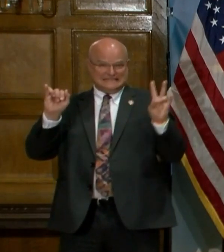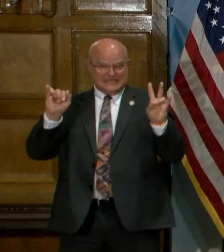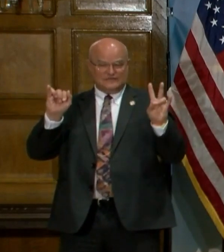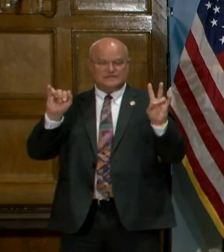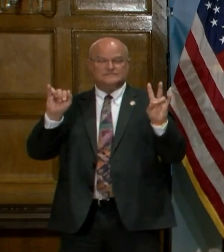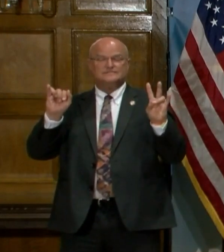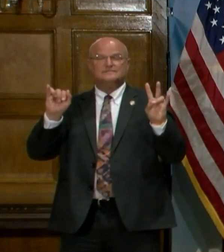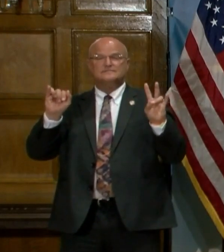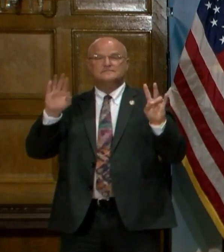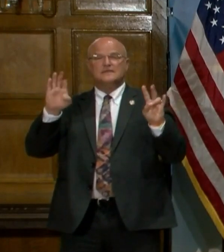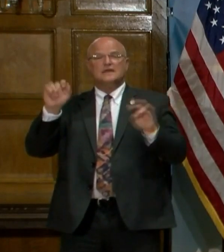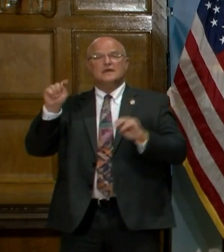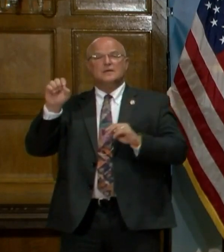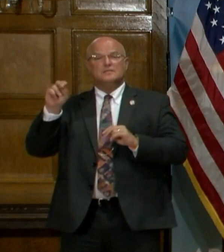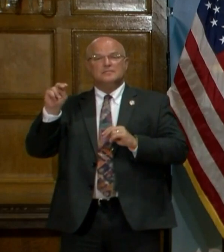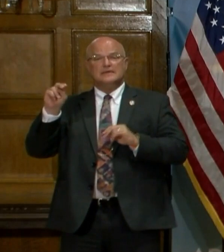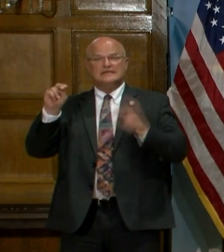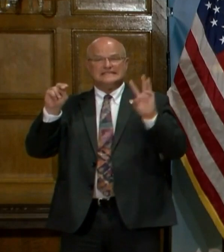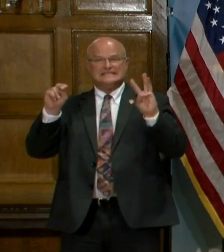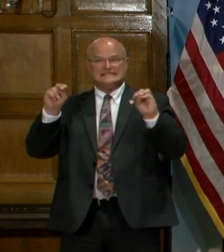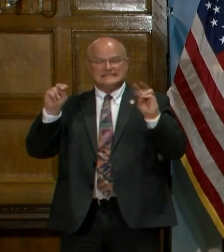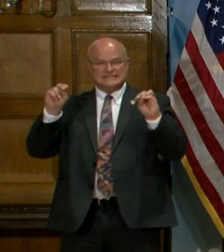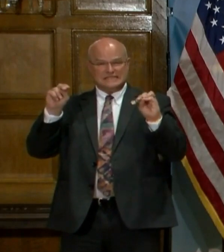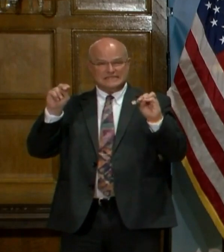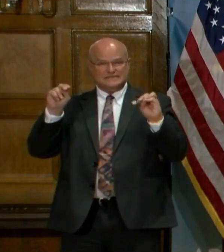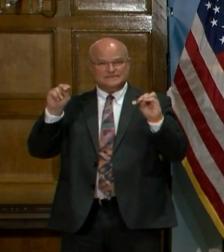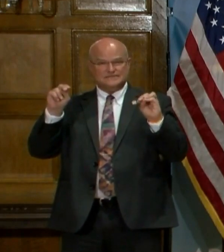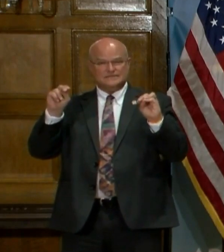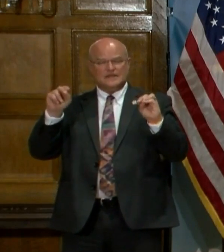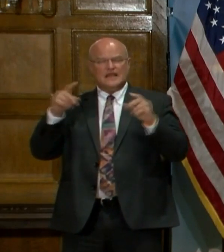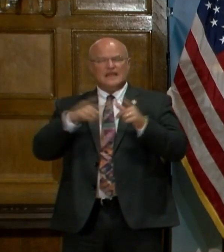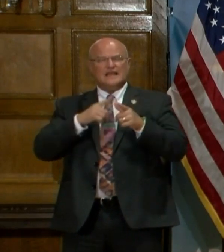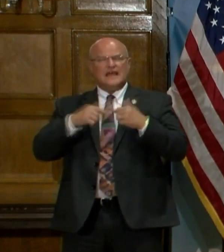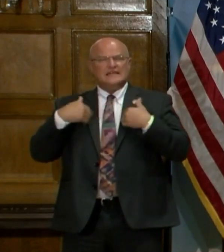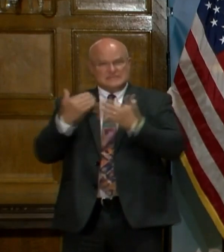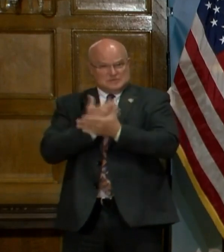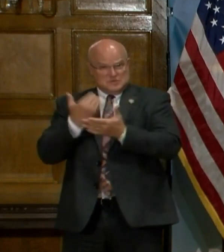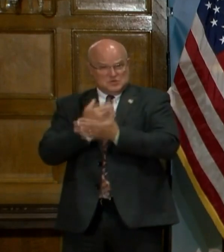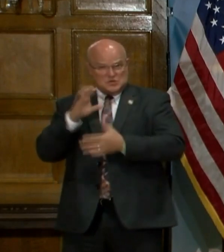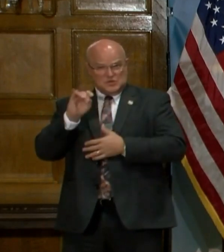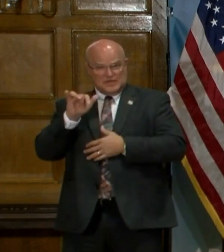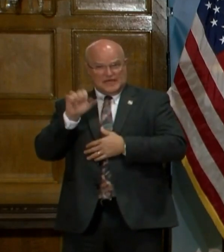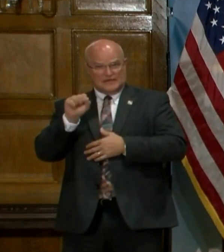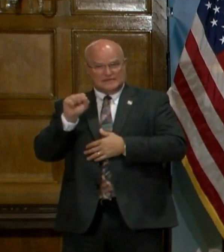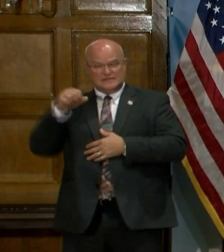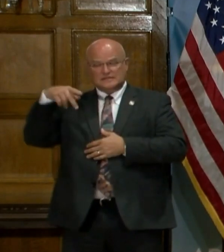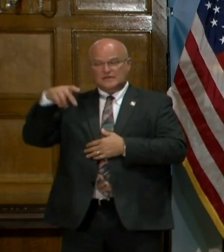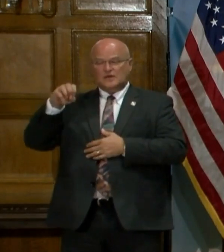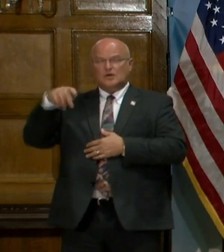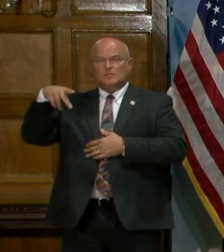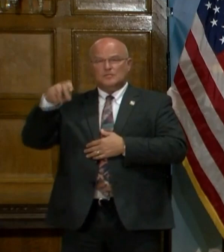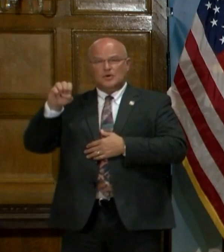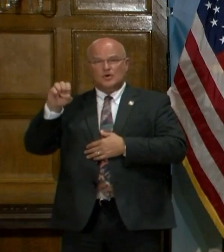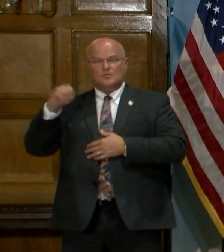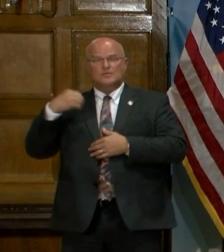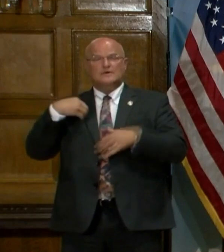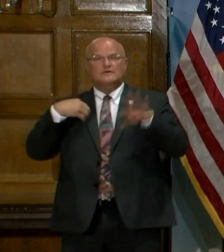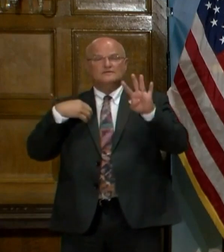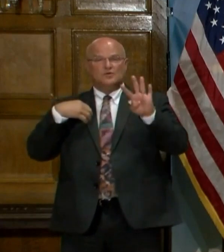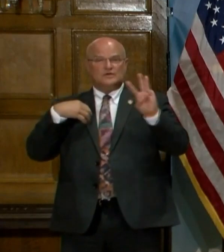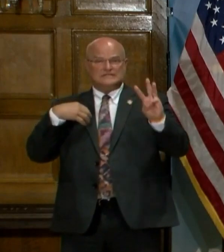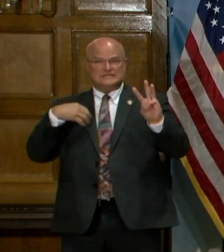87, Benton County 60, and then we had some new counties. That Pope County had